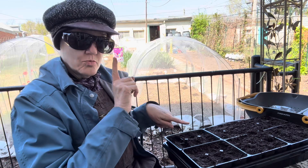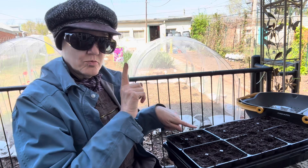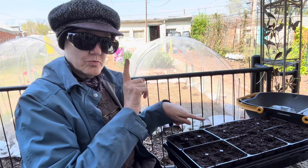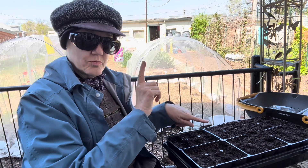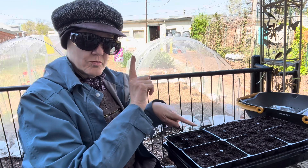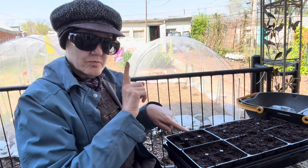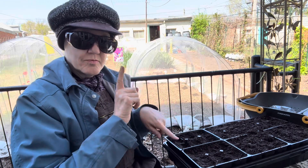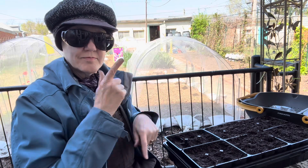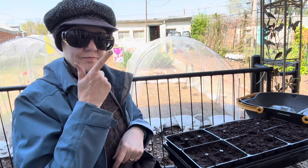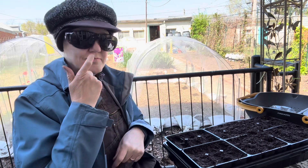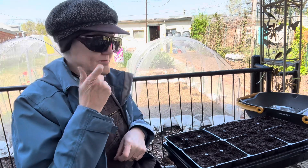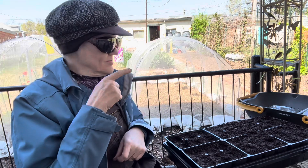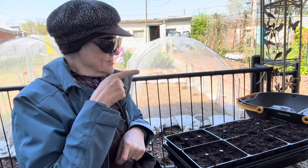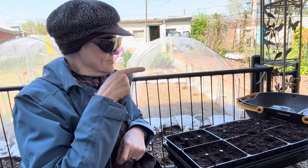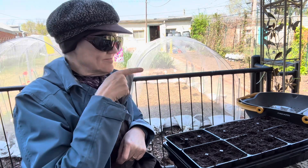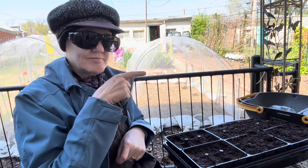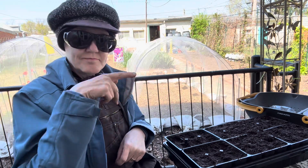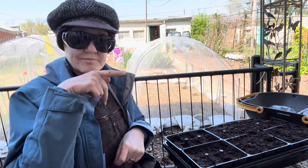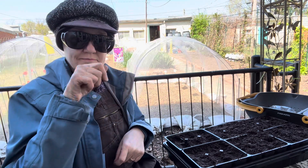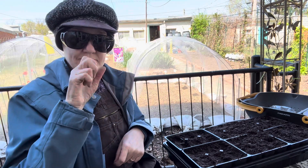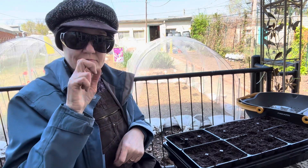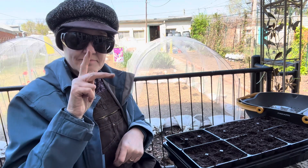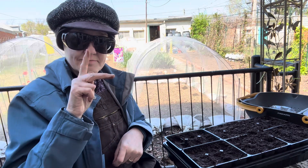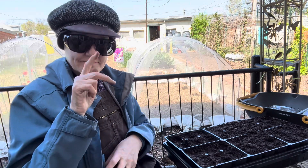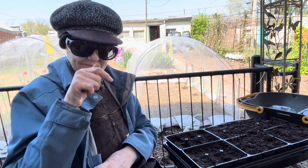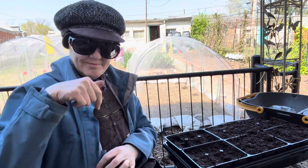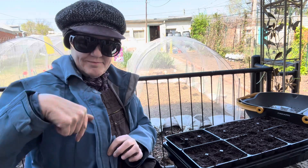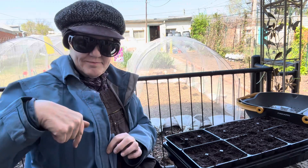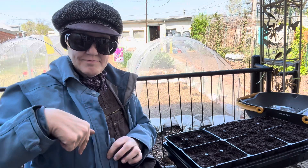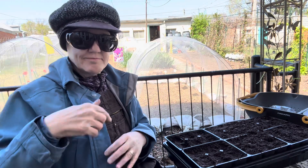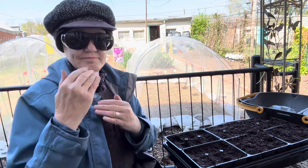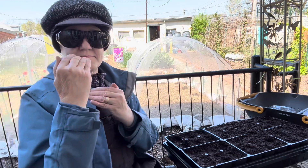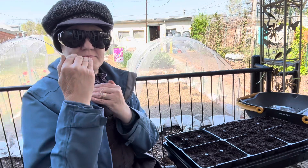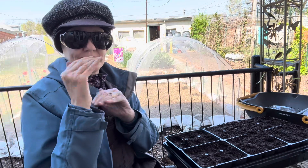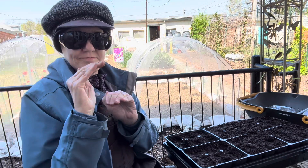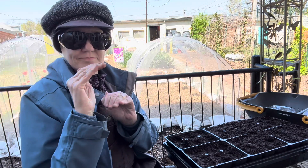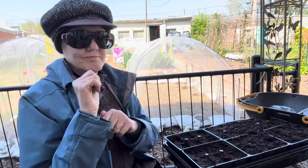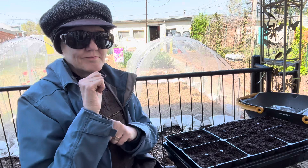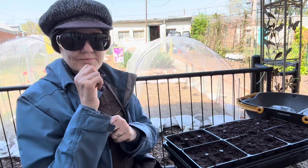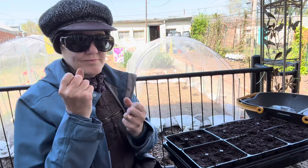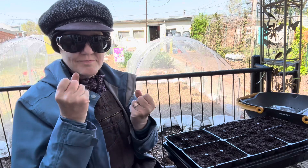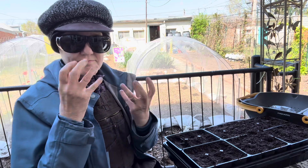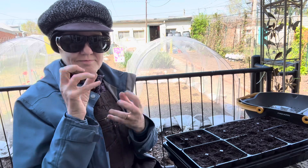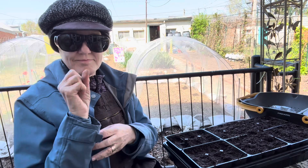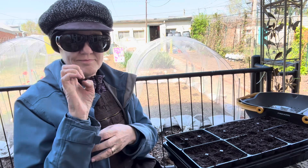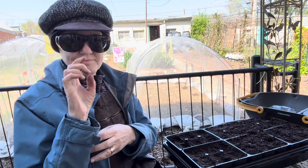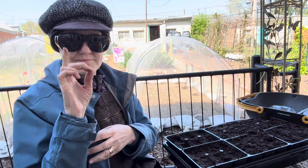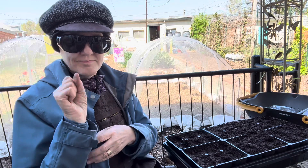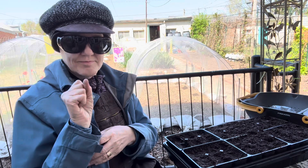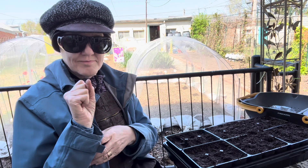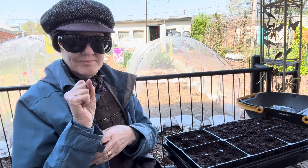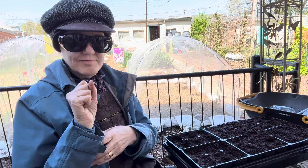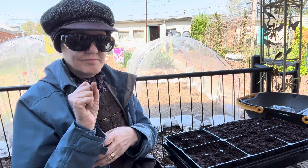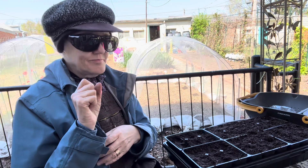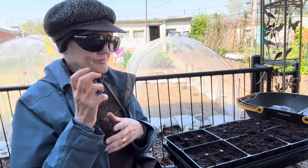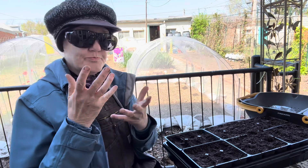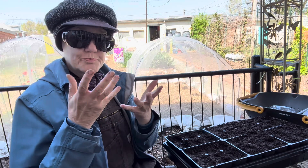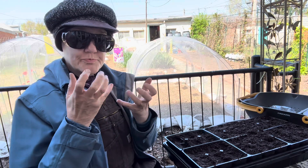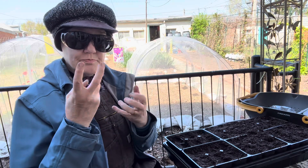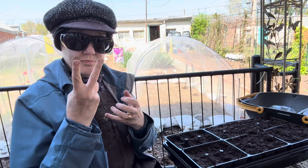sow 2 full trays, 72 cells, but there's not enough seeds in these packets. So I